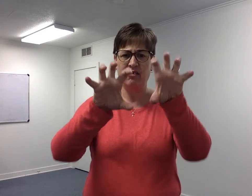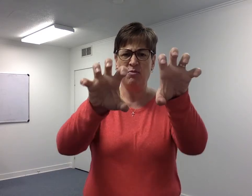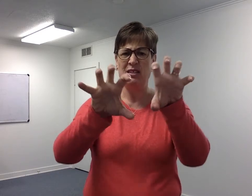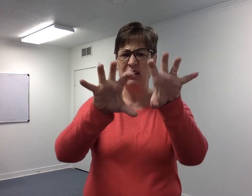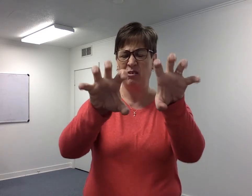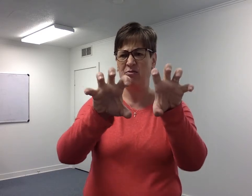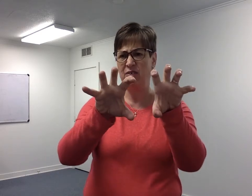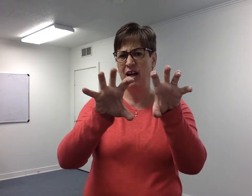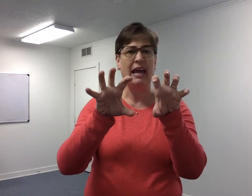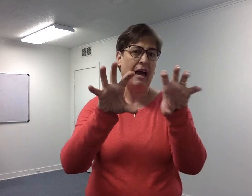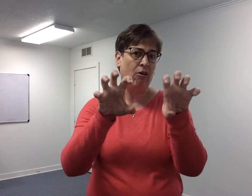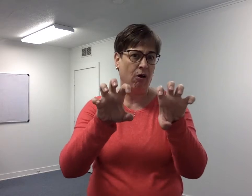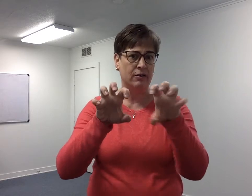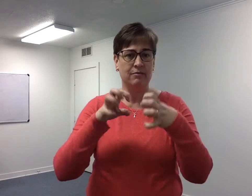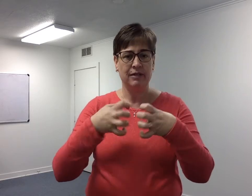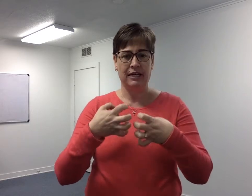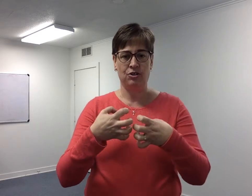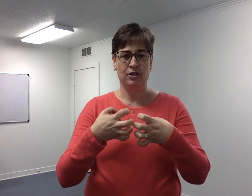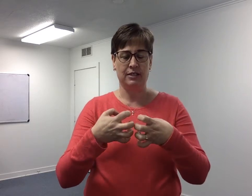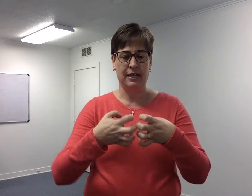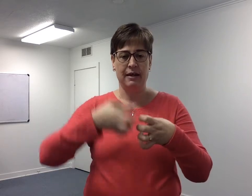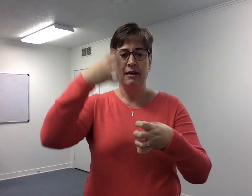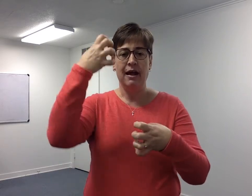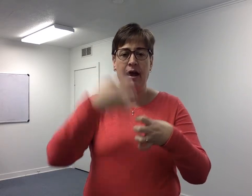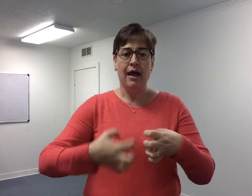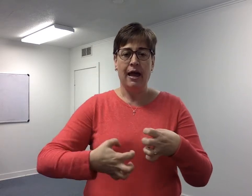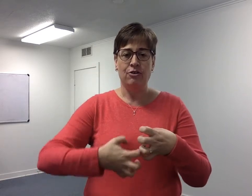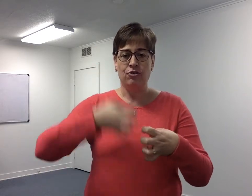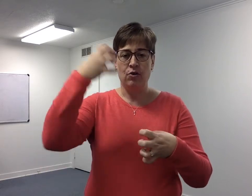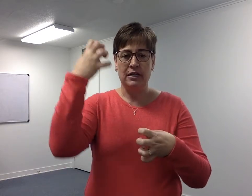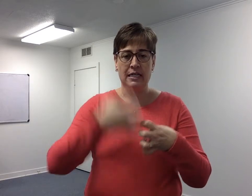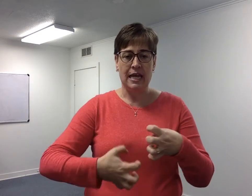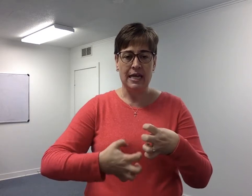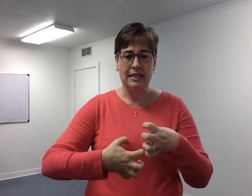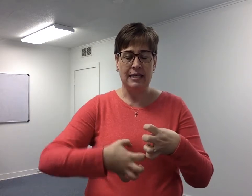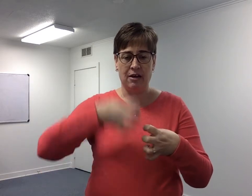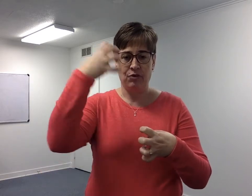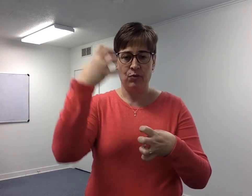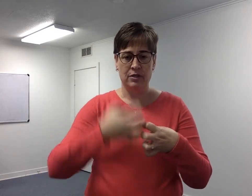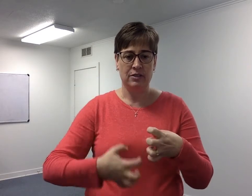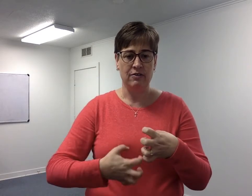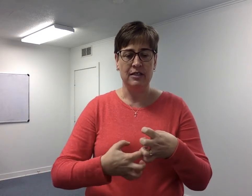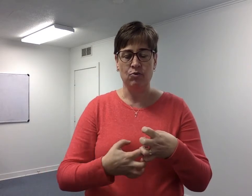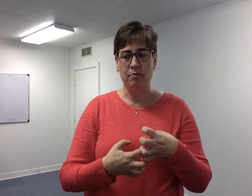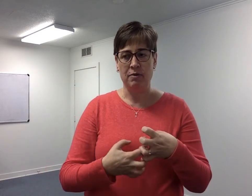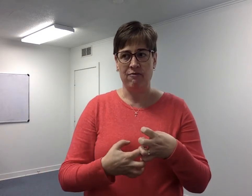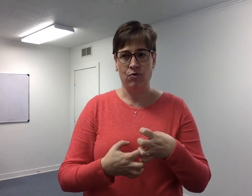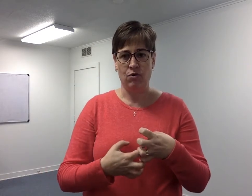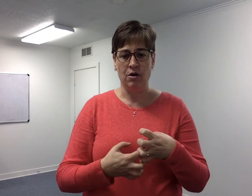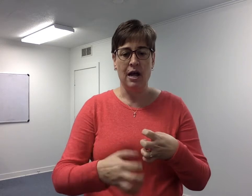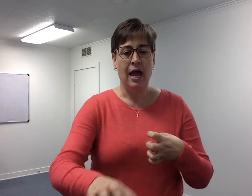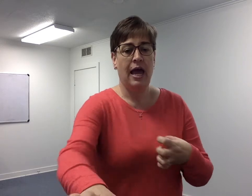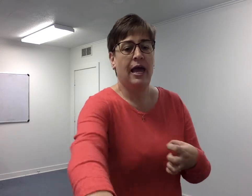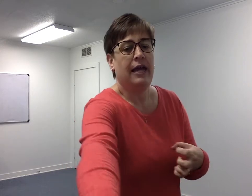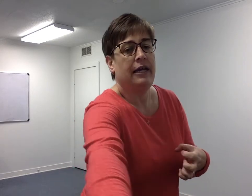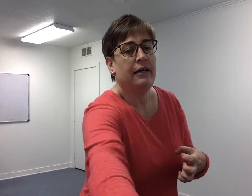almost like you've got cat claws, I guess you could say. And you're going to hit the other one. So this would be for a